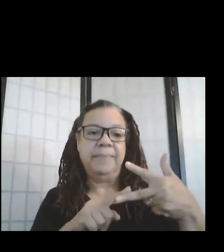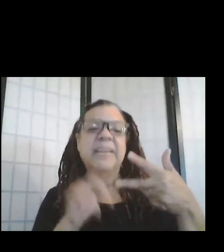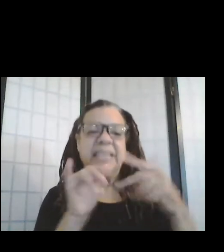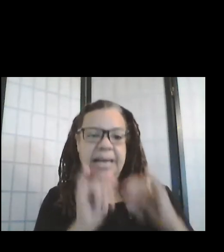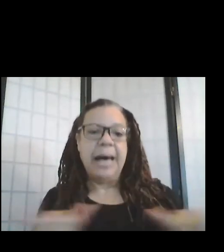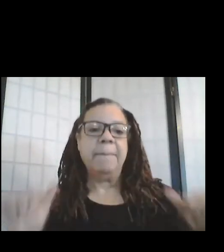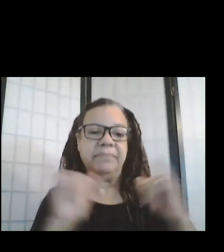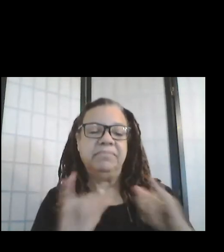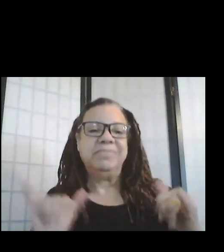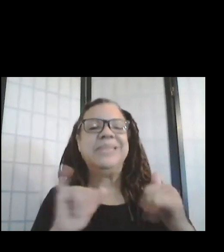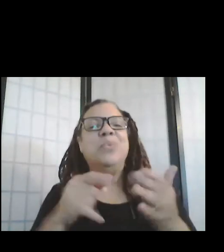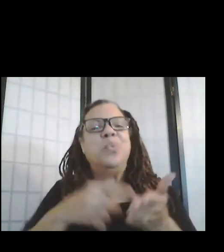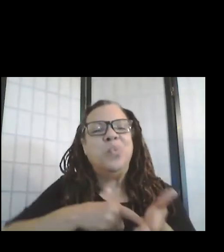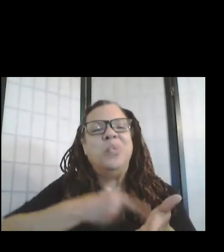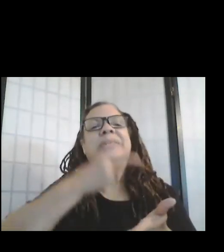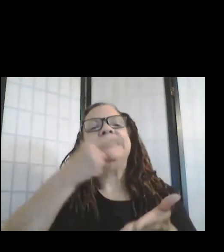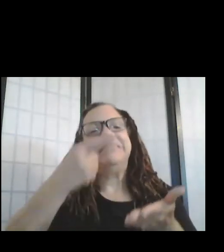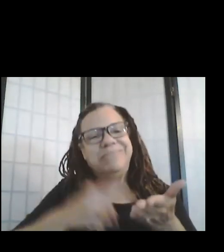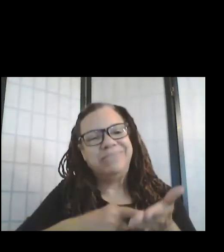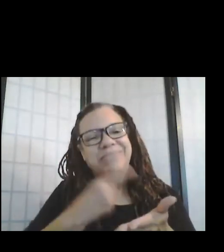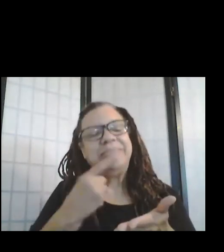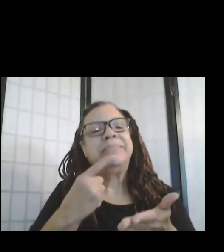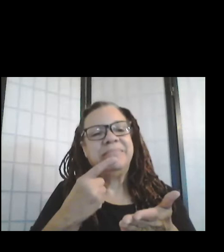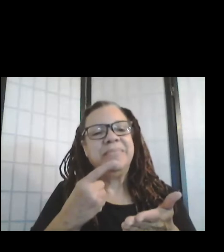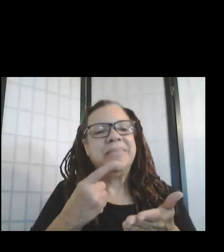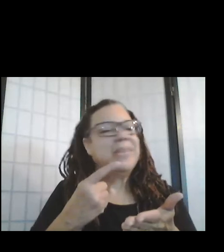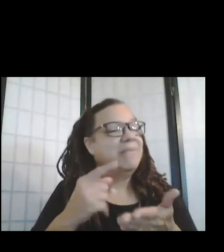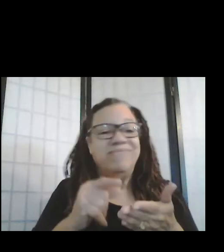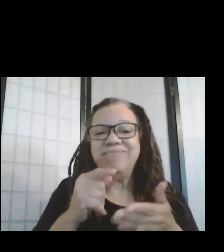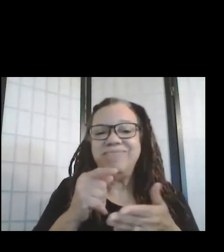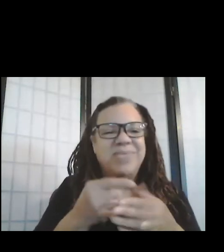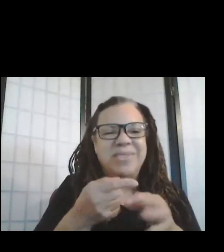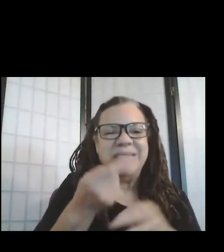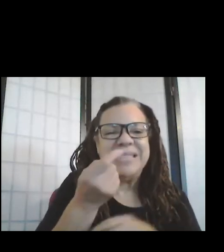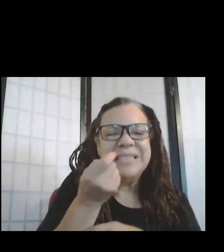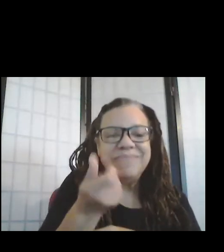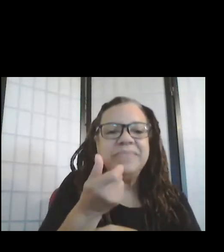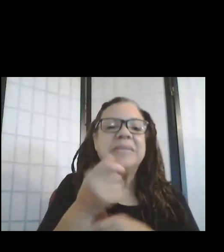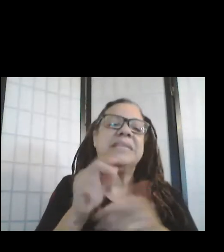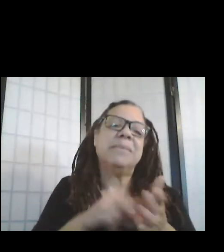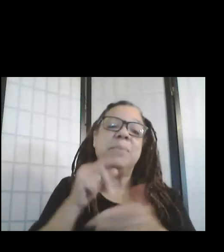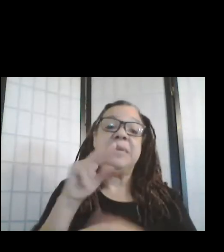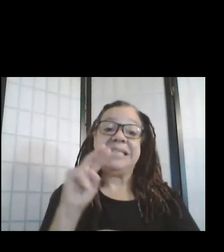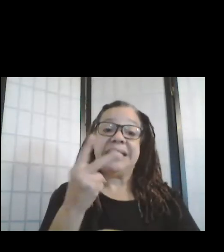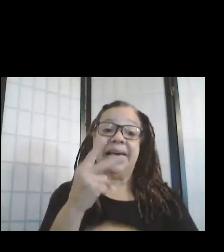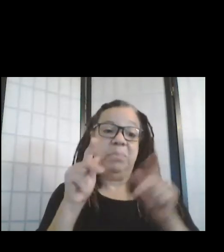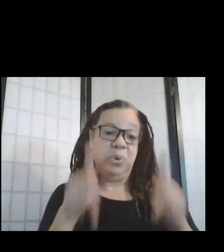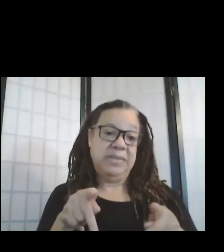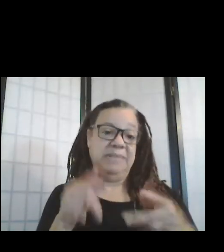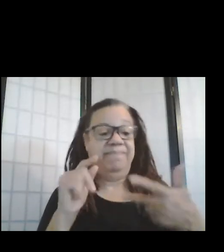And occasionally, very occasionally, one might opt for a second person